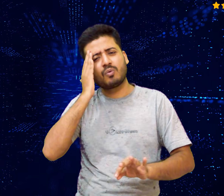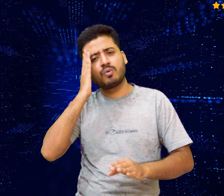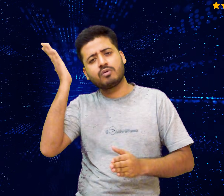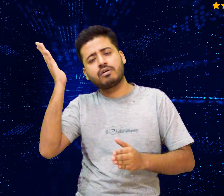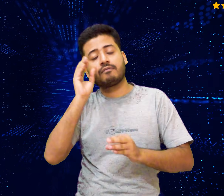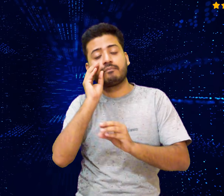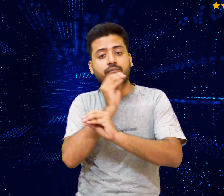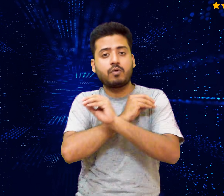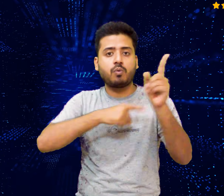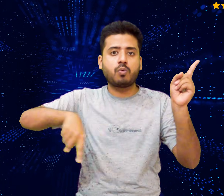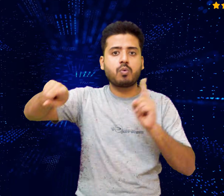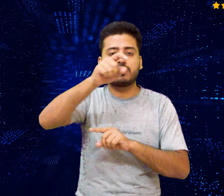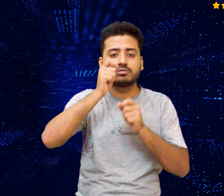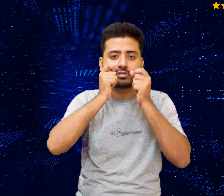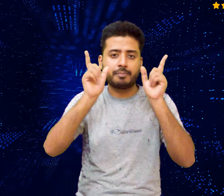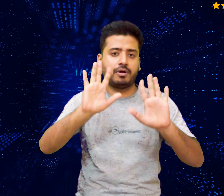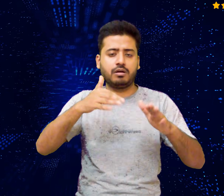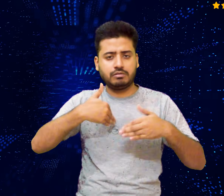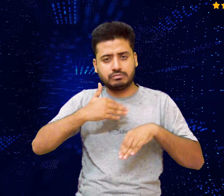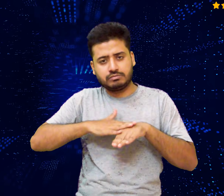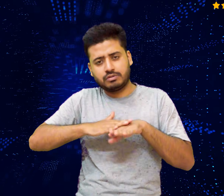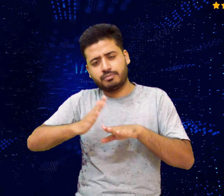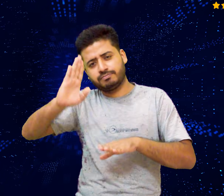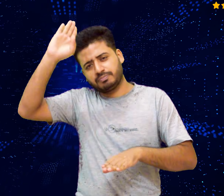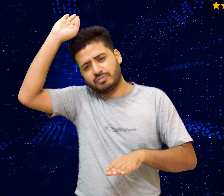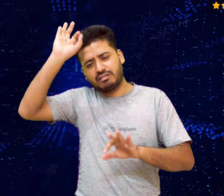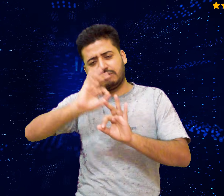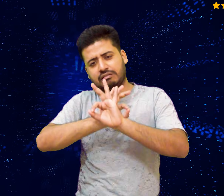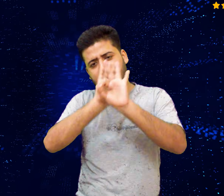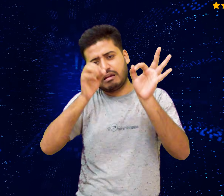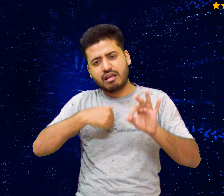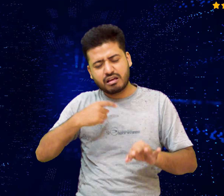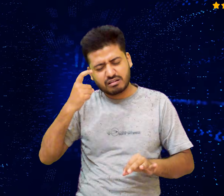your financial institutions. Notify your contacts that your accounts